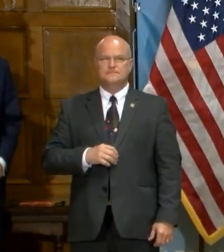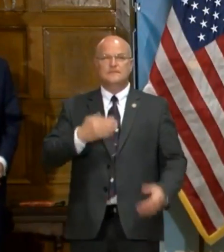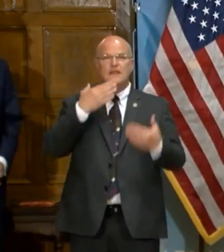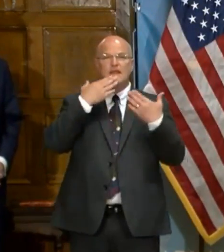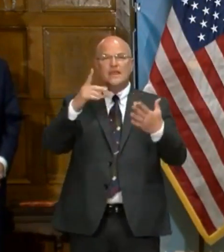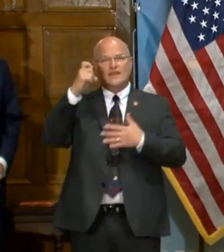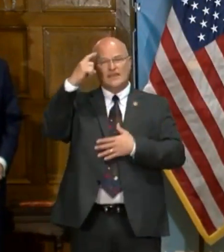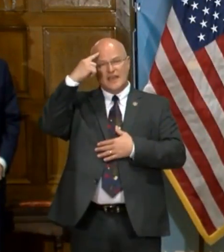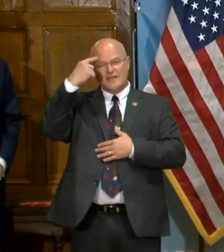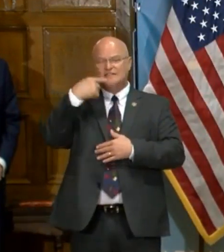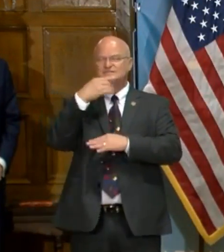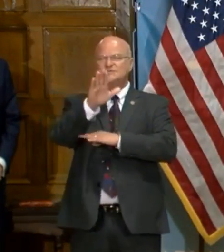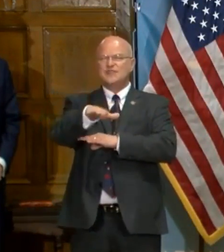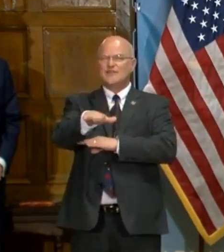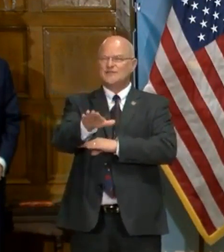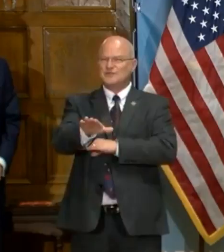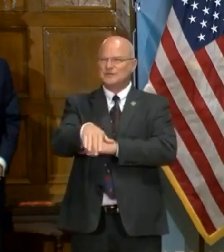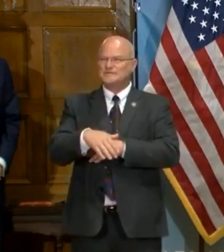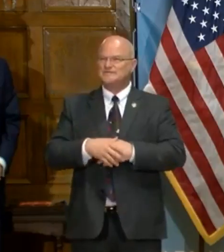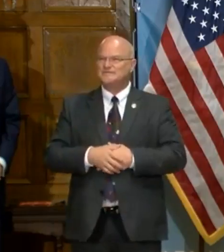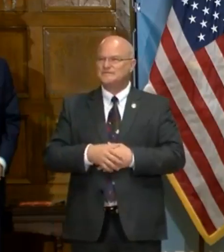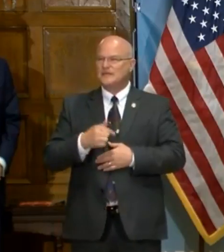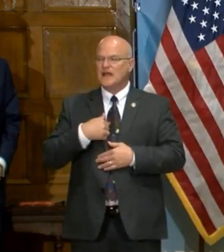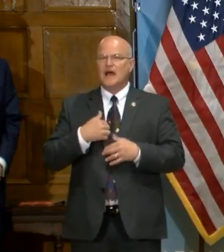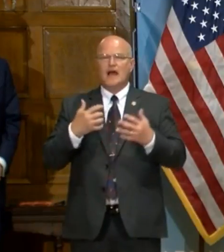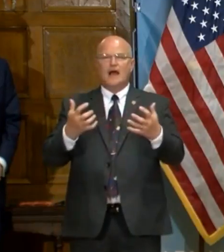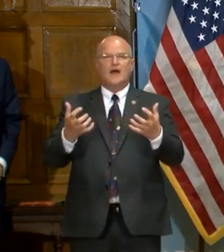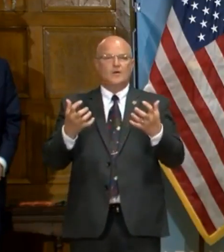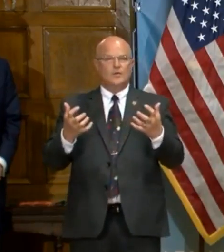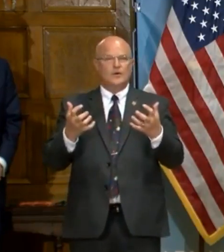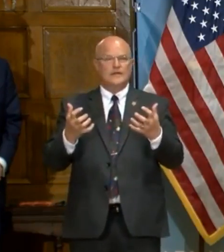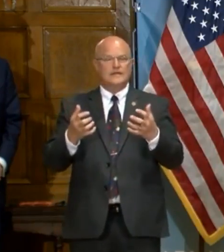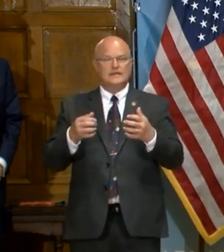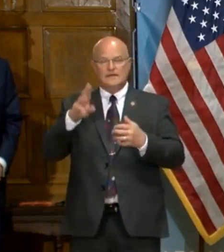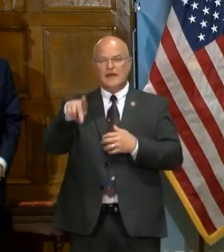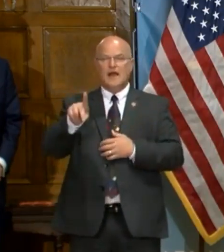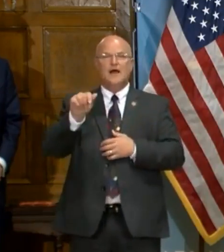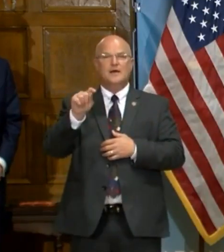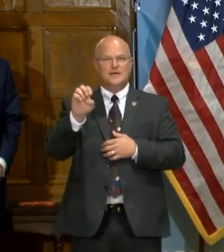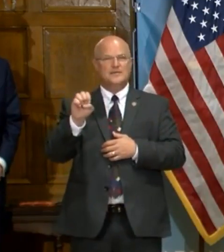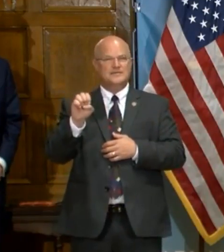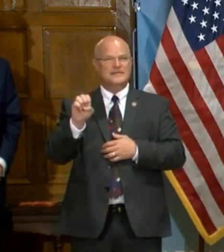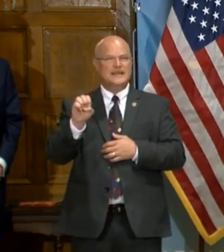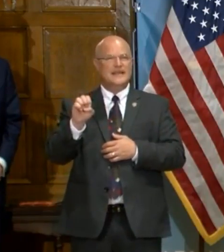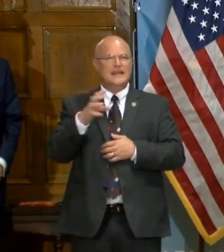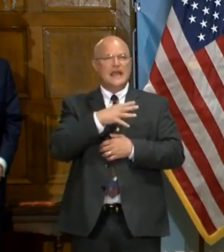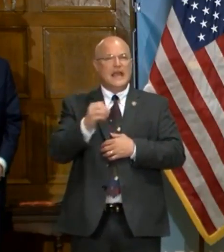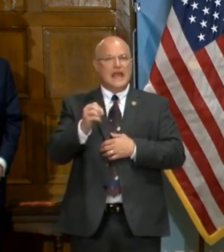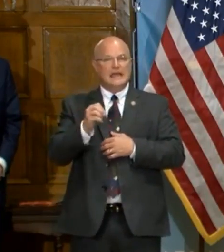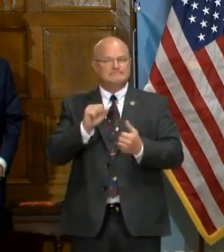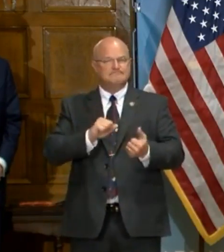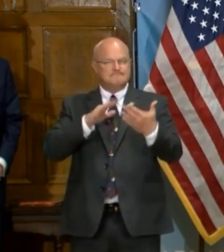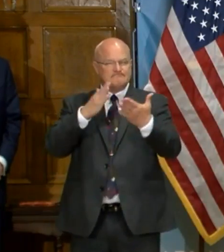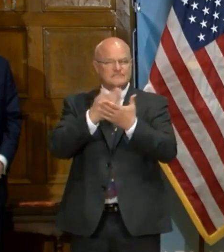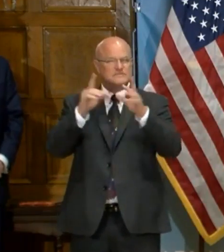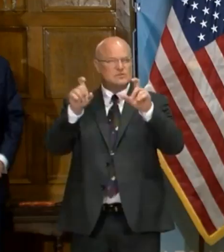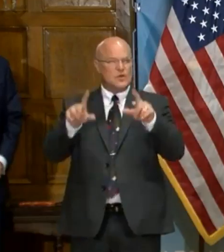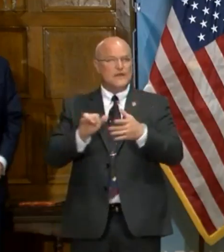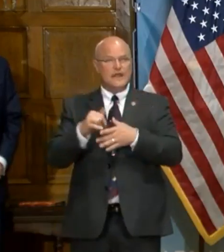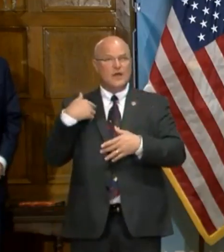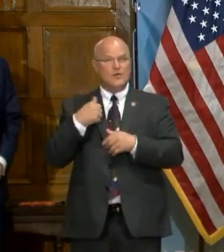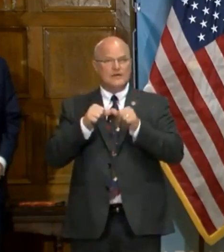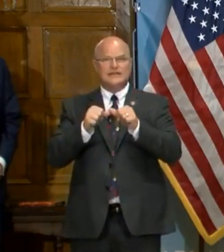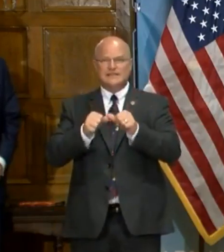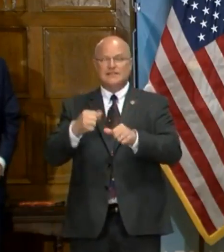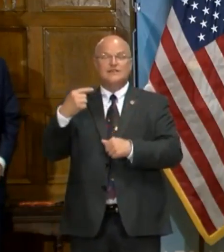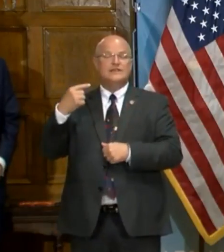Thank you, Governor. Good afternoon, everyone. I do wanted to get an update and just to kind of address some of the questions that we